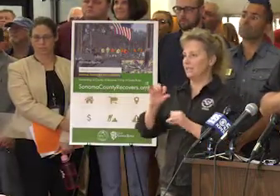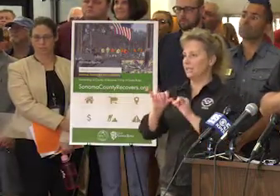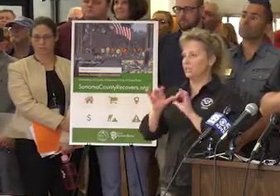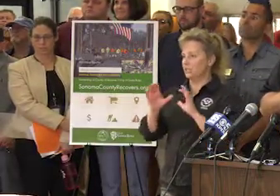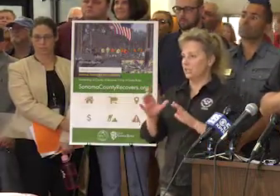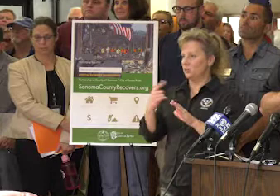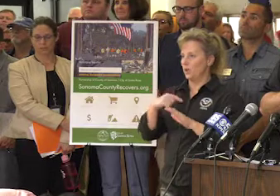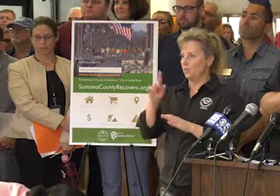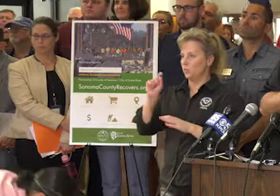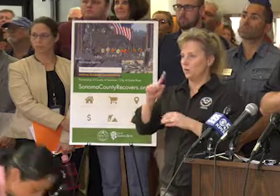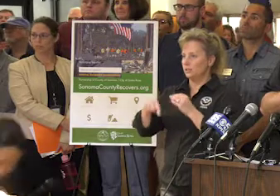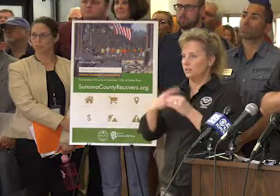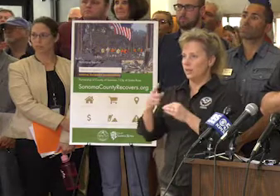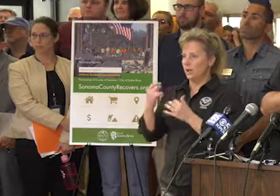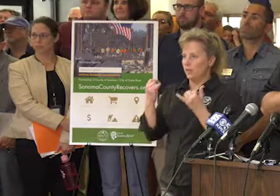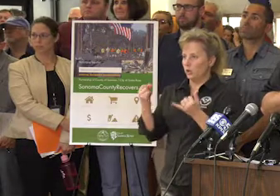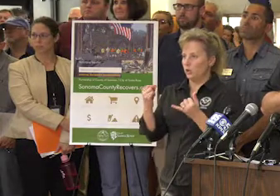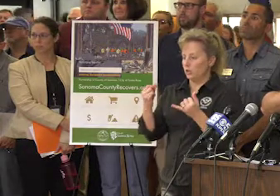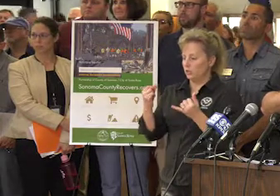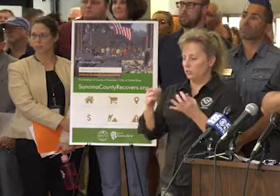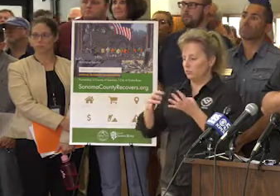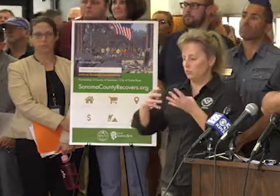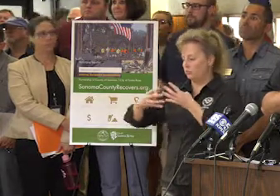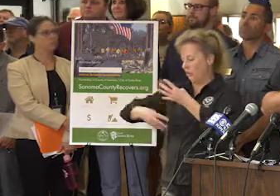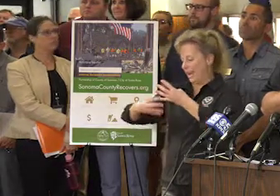mitigation. We have a question about the current drainage